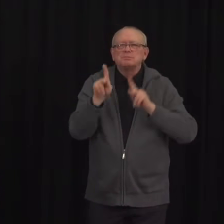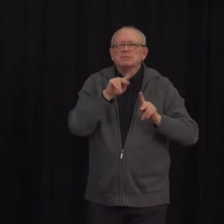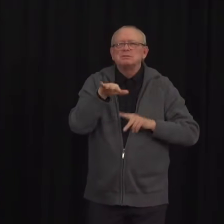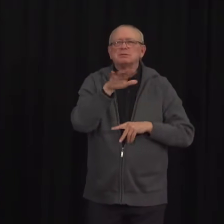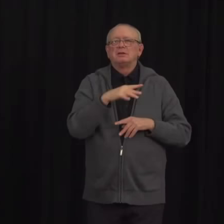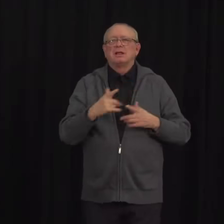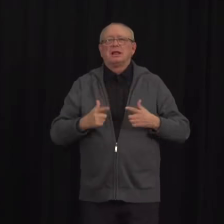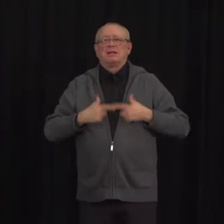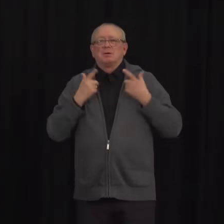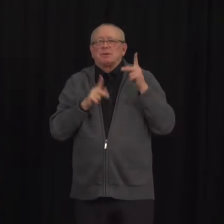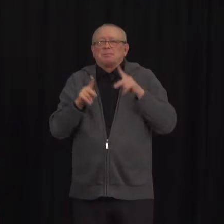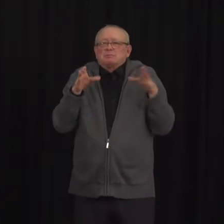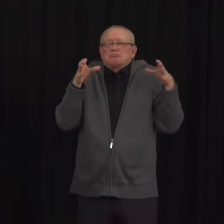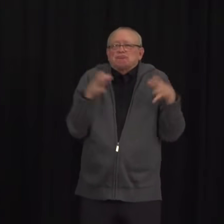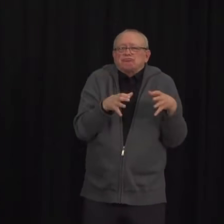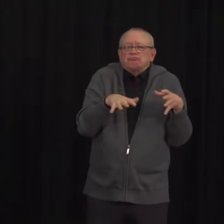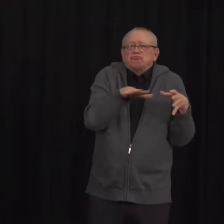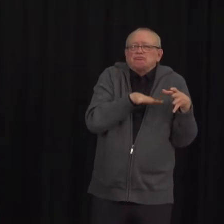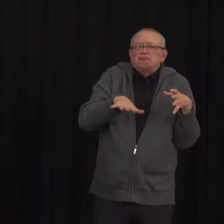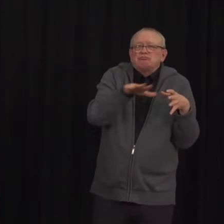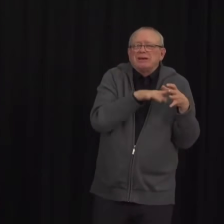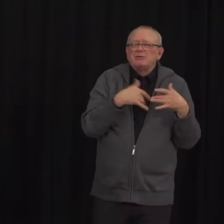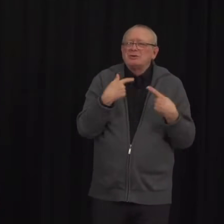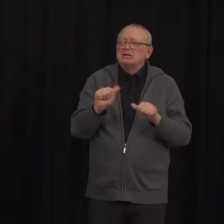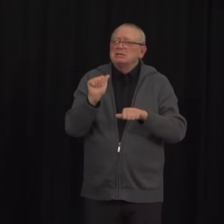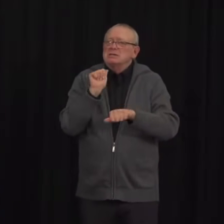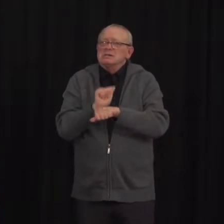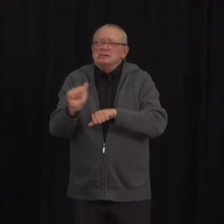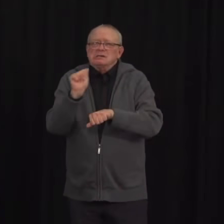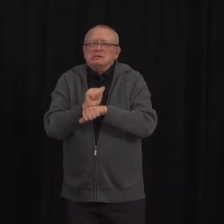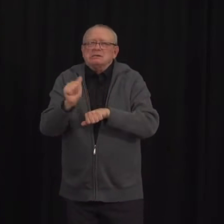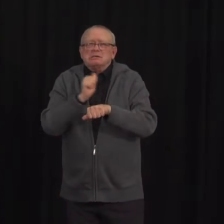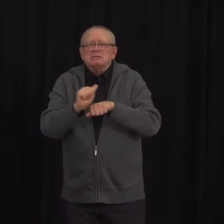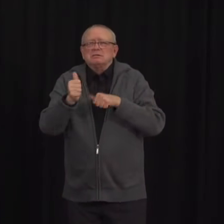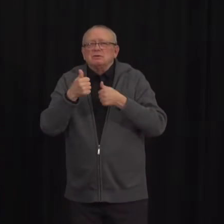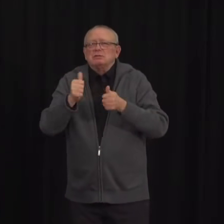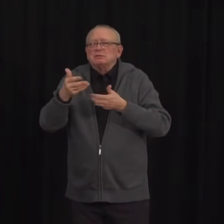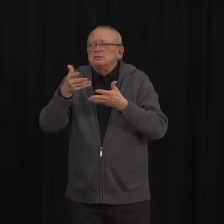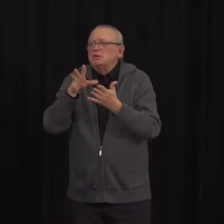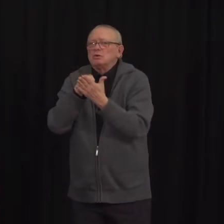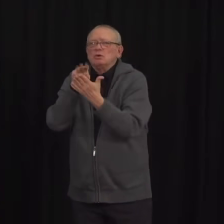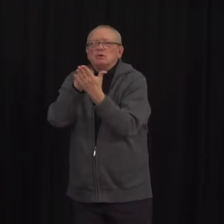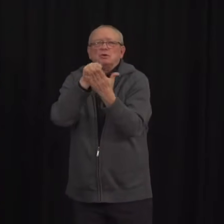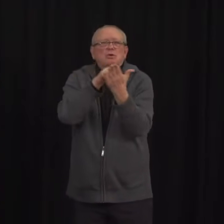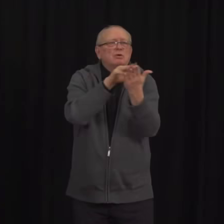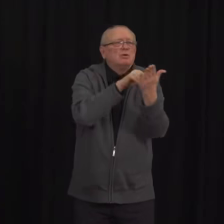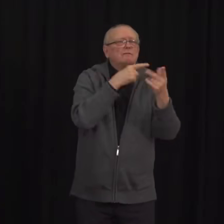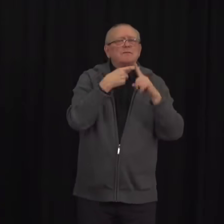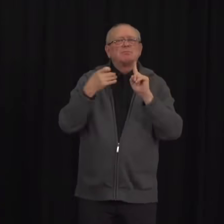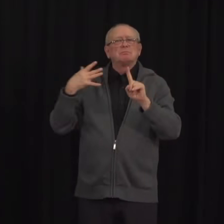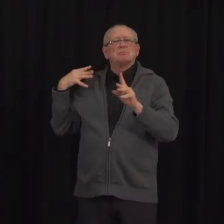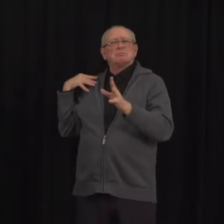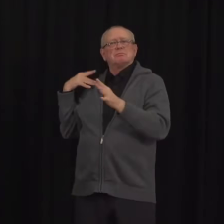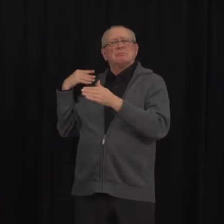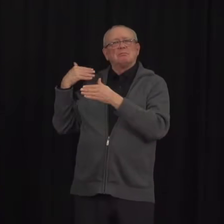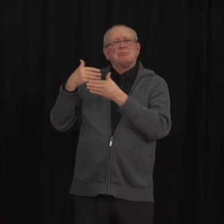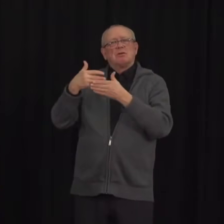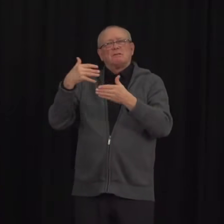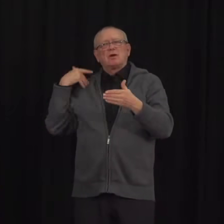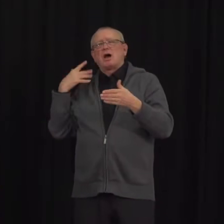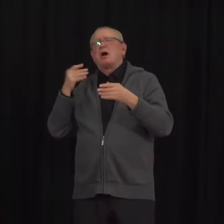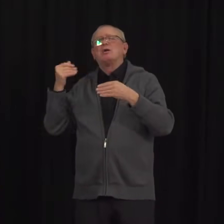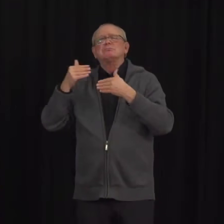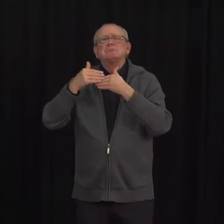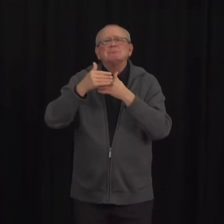are working our best with all of those stakeholders to learn from what's happened in past outbreaks and try to put